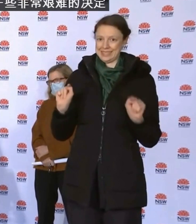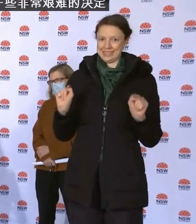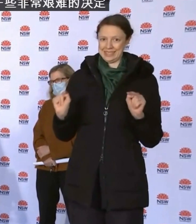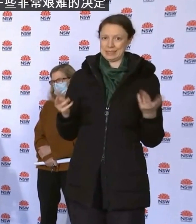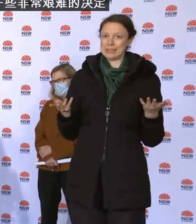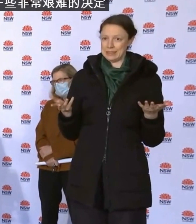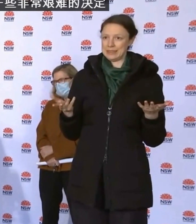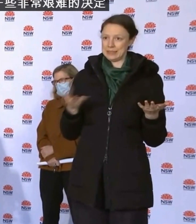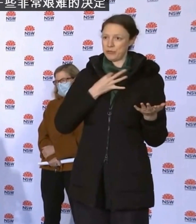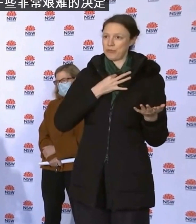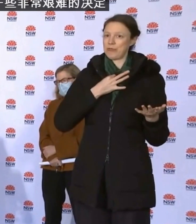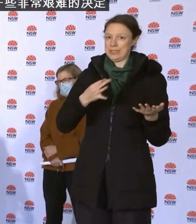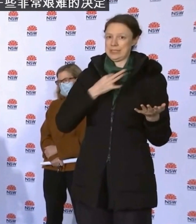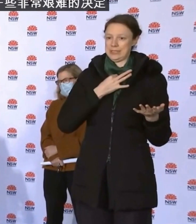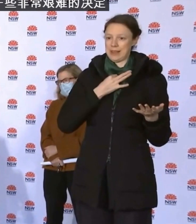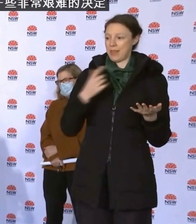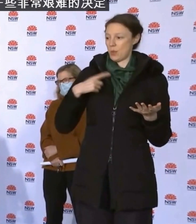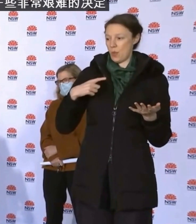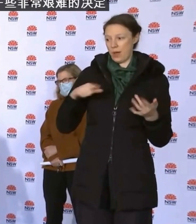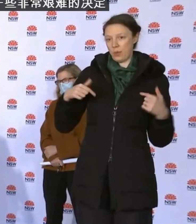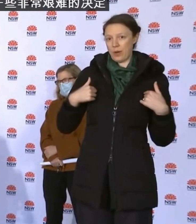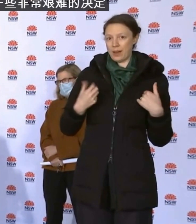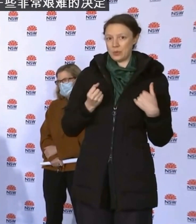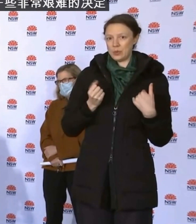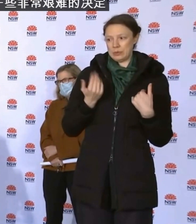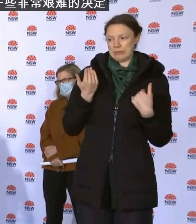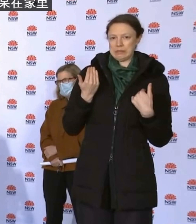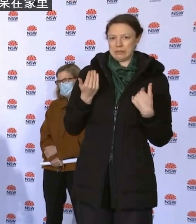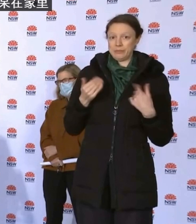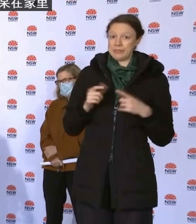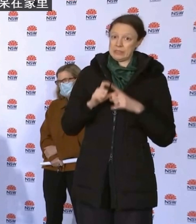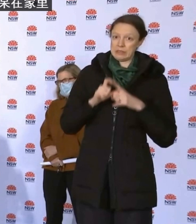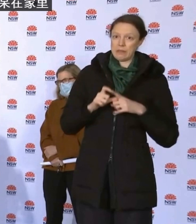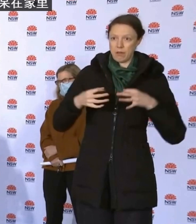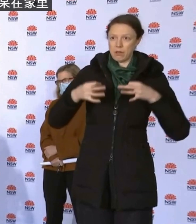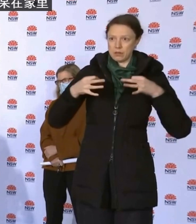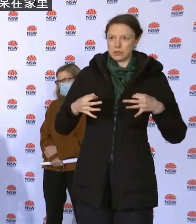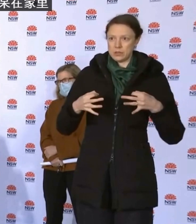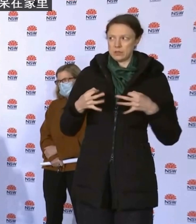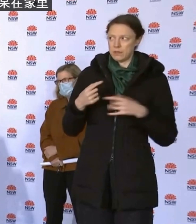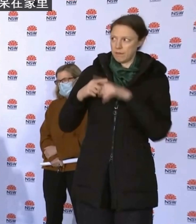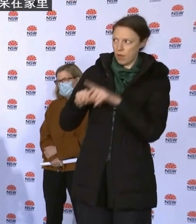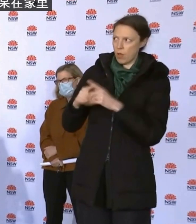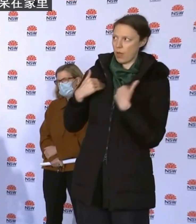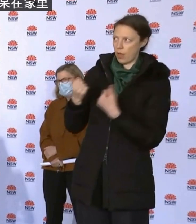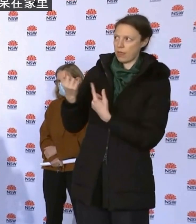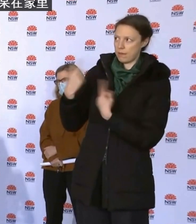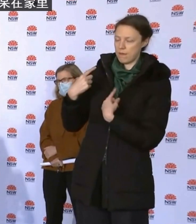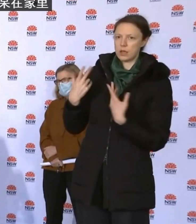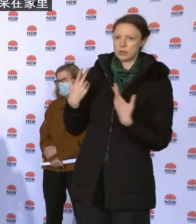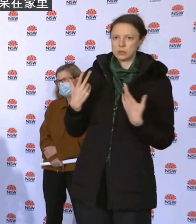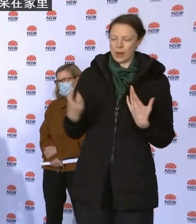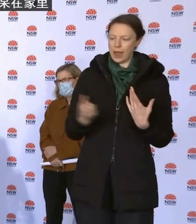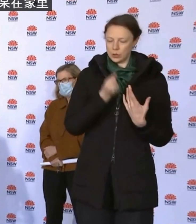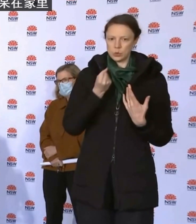we had to make some very difficult decisions based on Dr. Chant's advice. And that advice is to keep as many people inside the